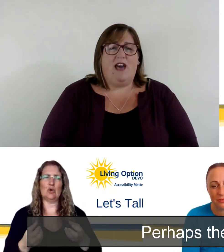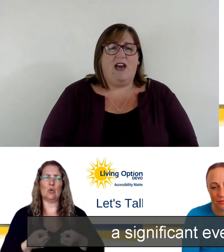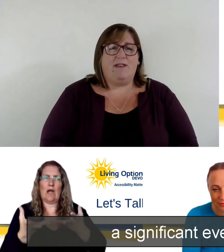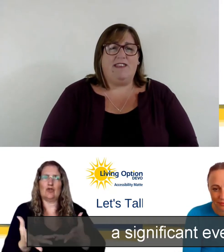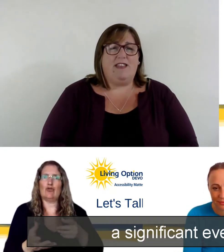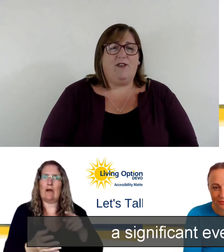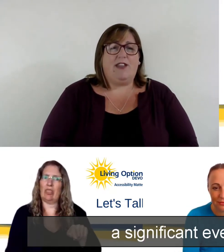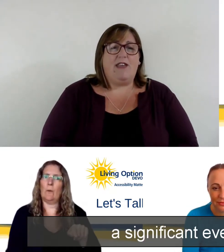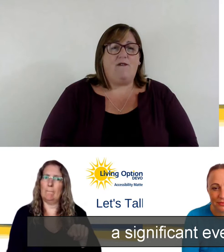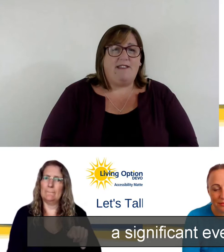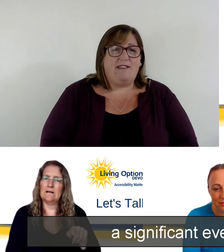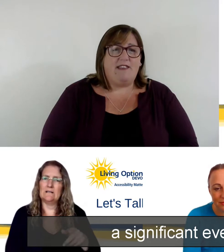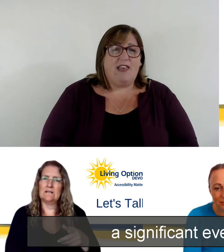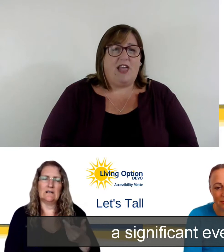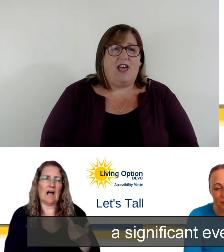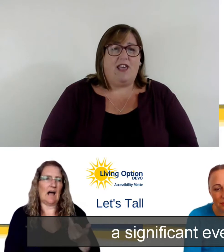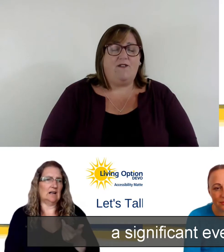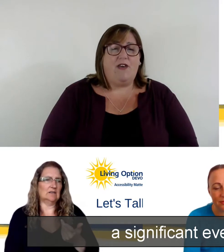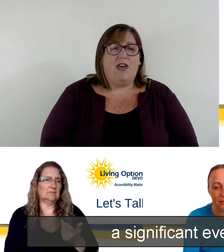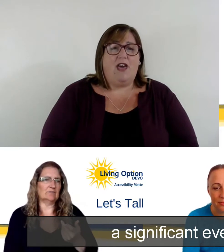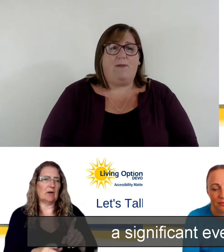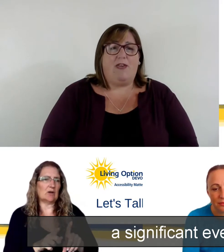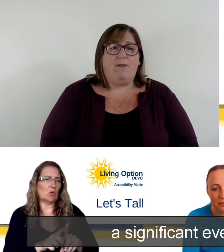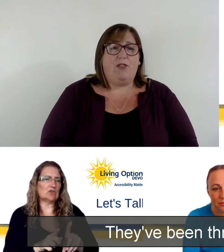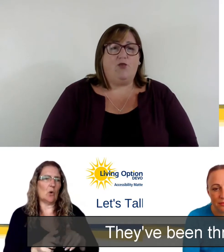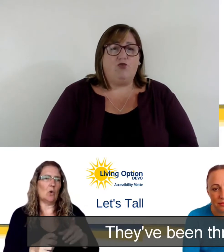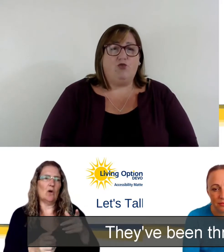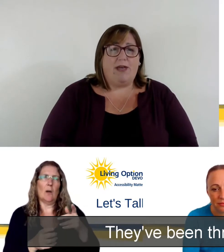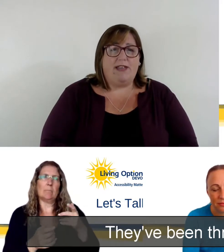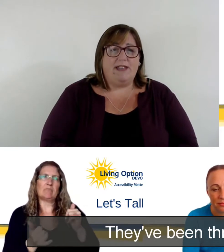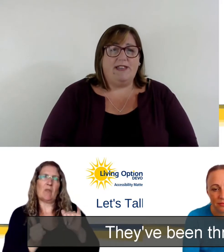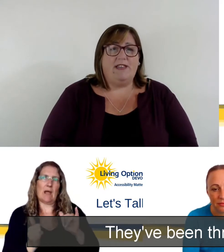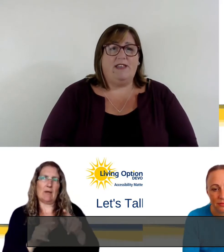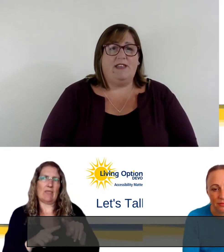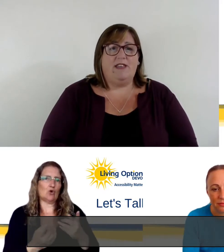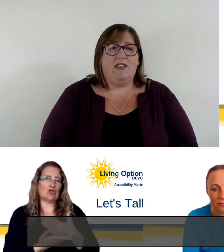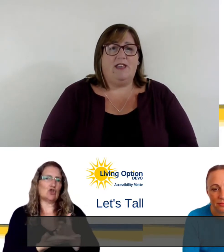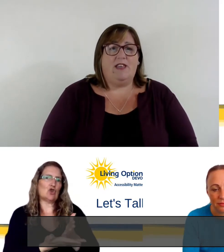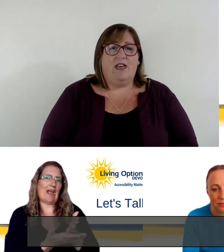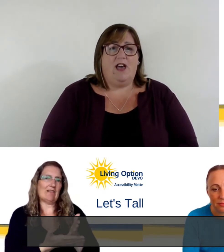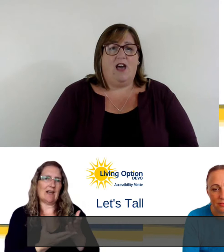been a significant event in their life. They've been through a trauma.